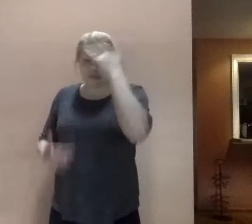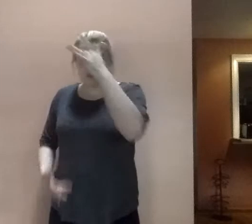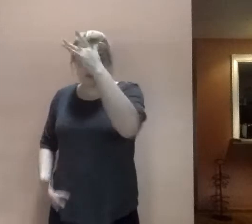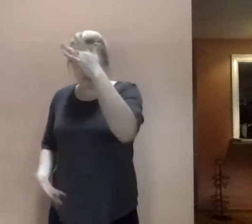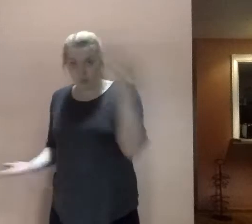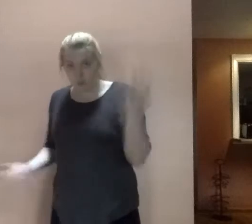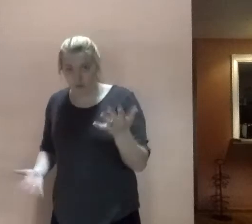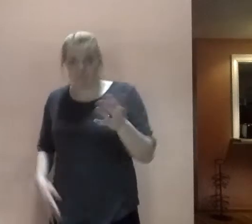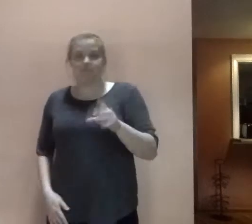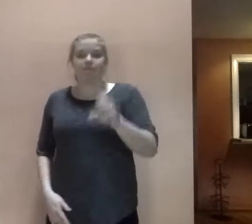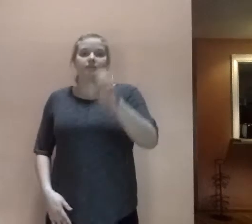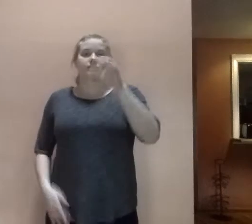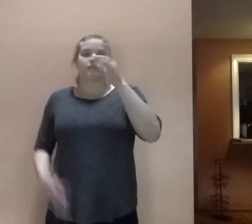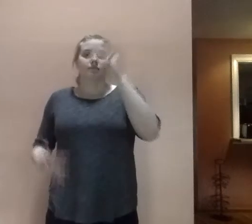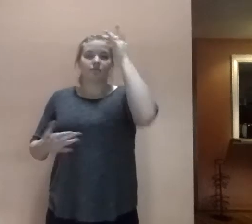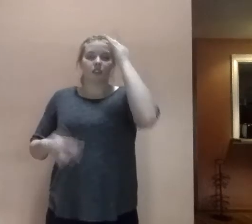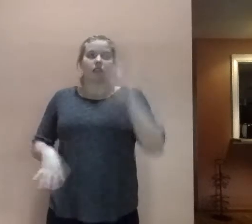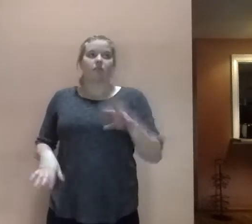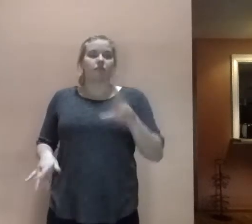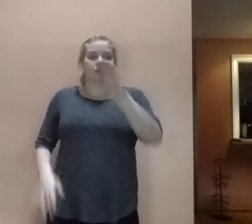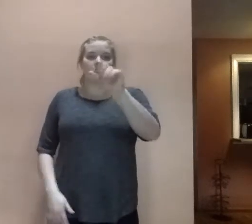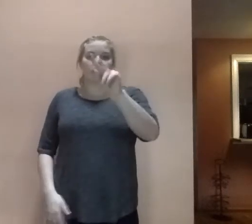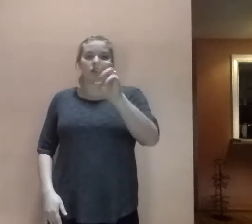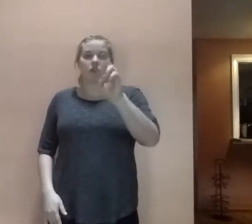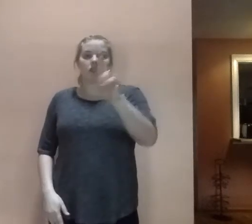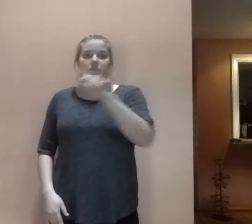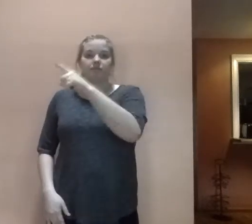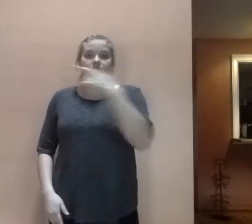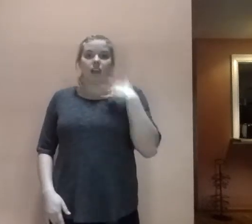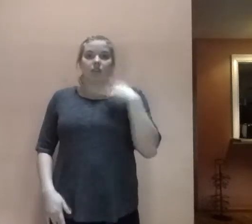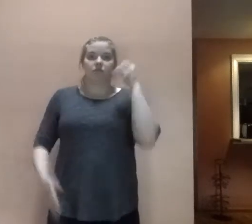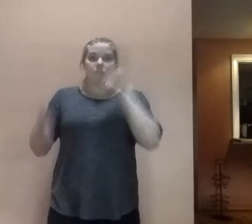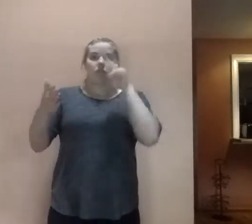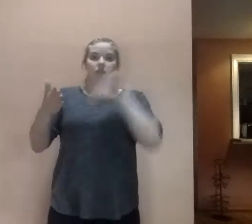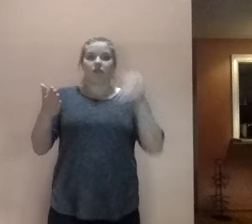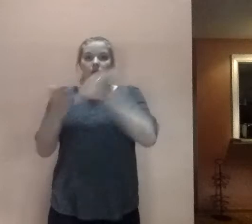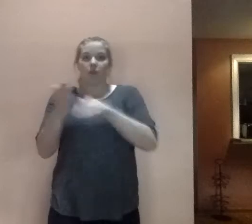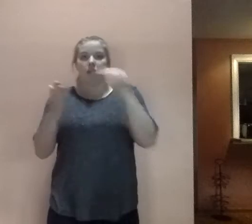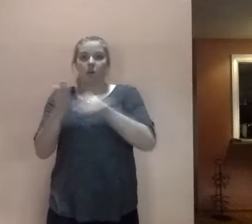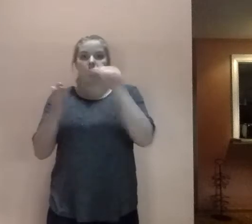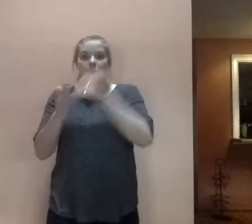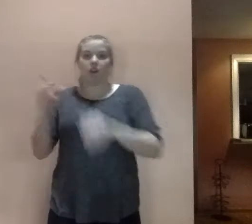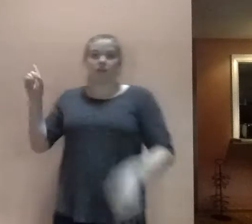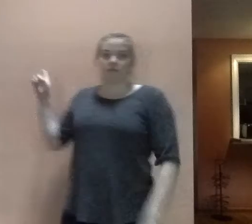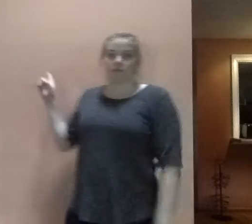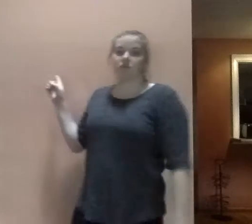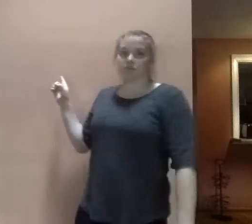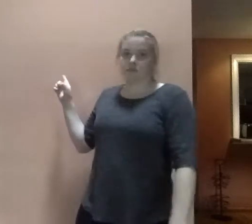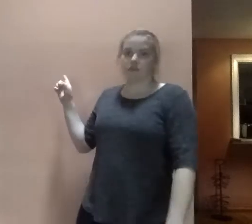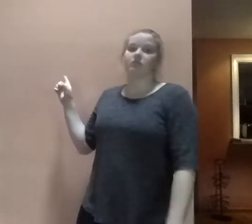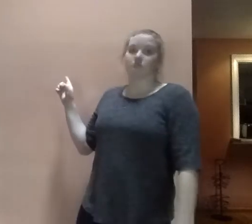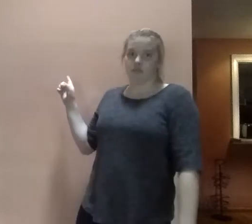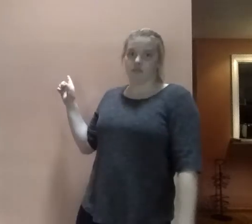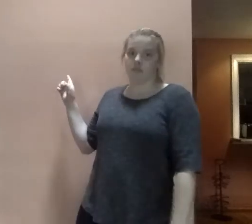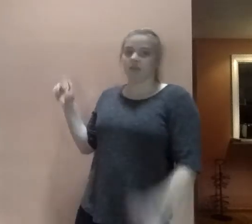Like any good hypochondriac, WebMD Symptoms Checker was essentially my browser's homepage. Even in my teens, I took Metamucil every day and a